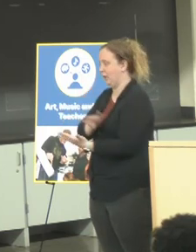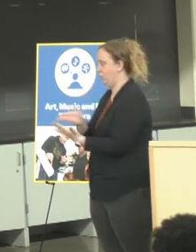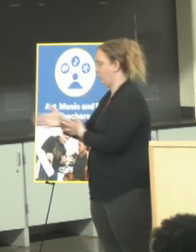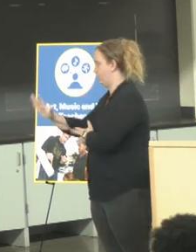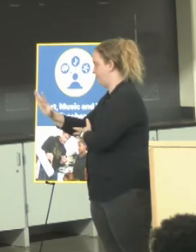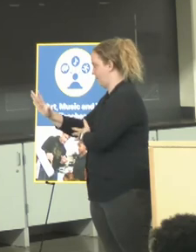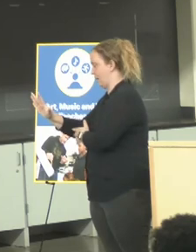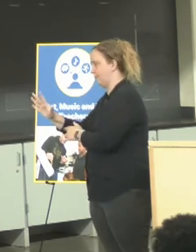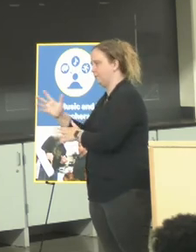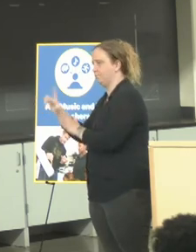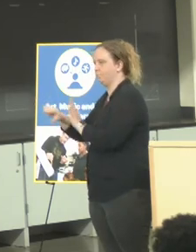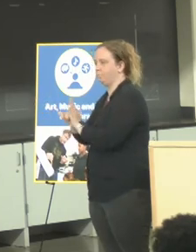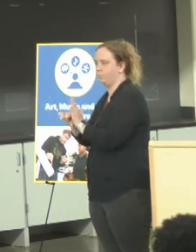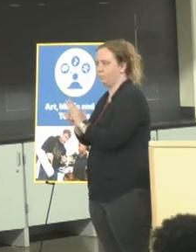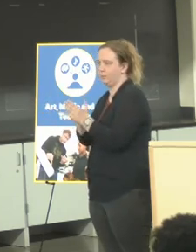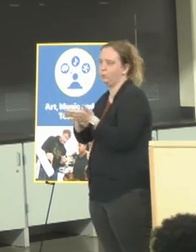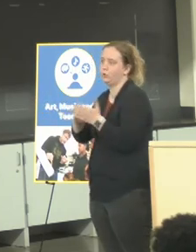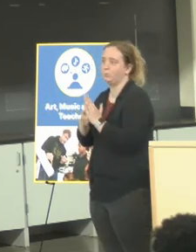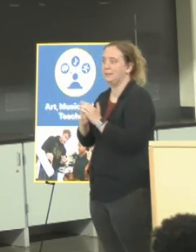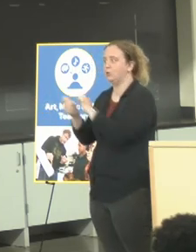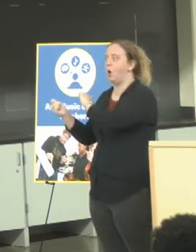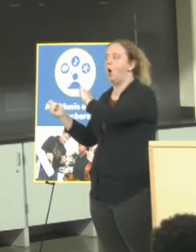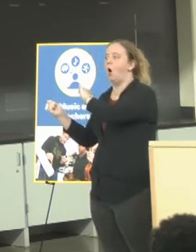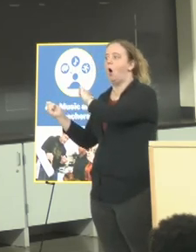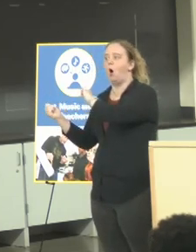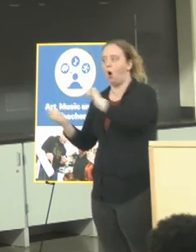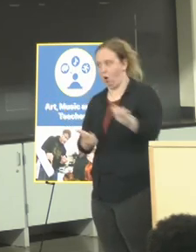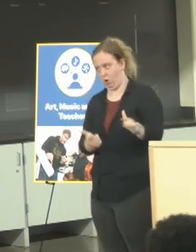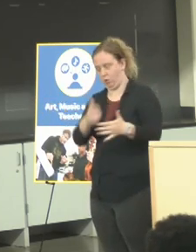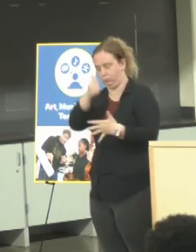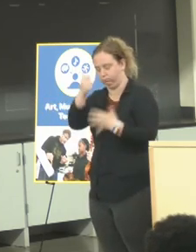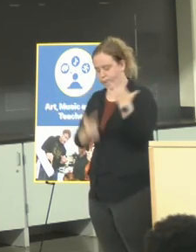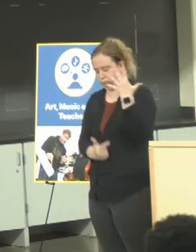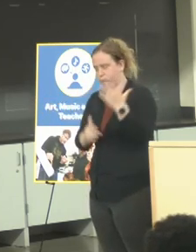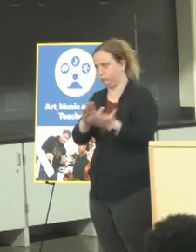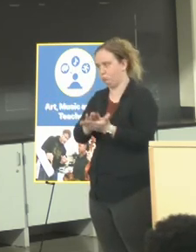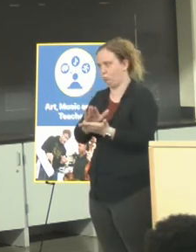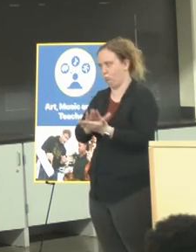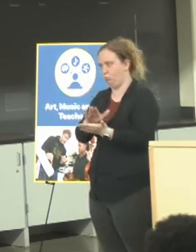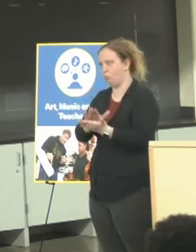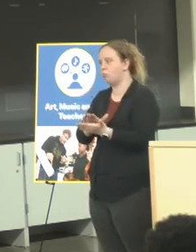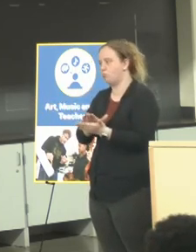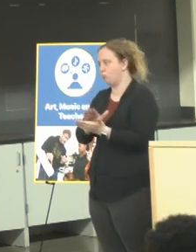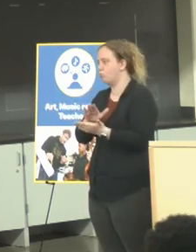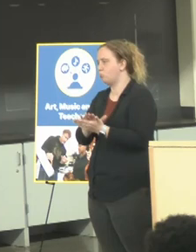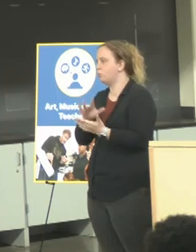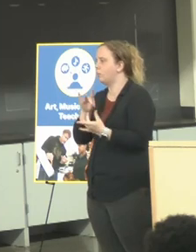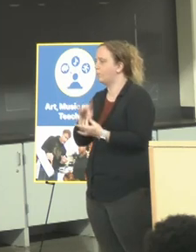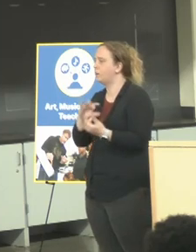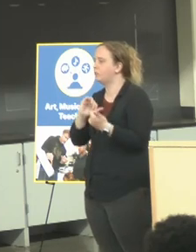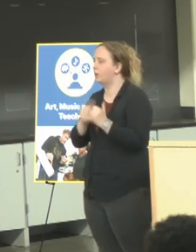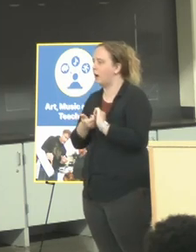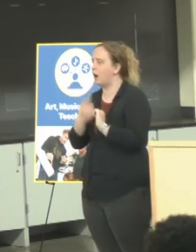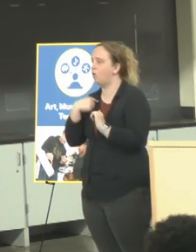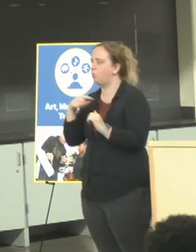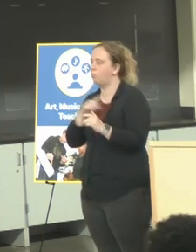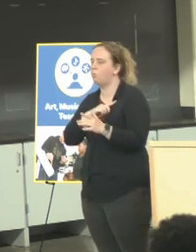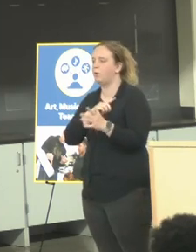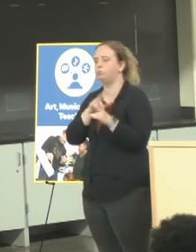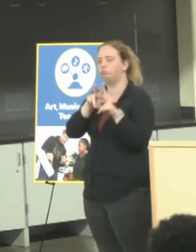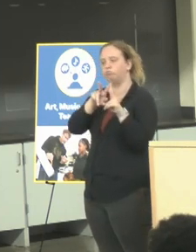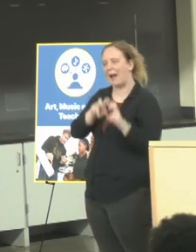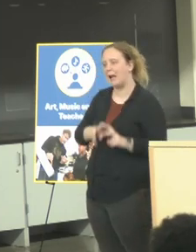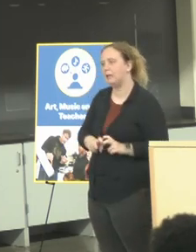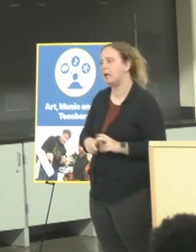all schools as part of how we are modeling out potential shifts, closures, and